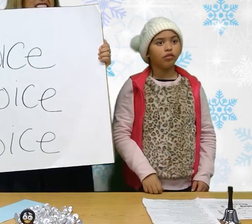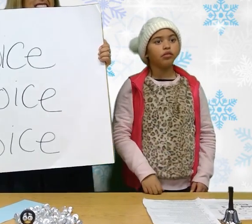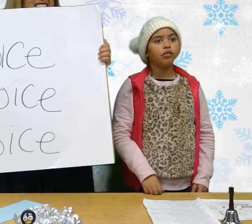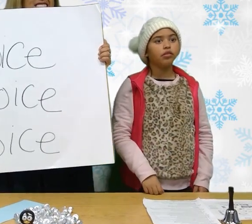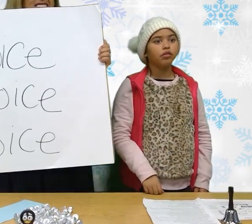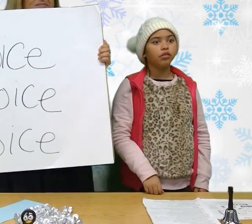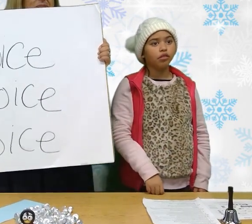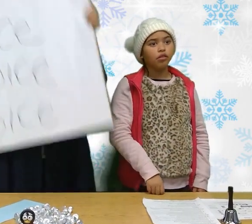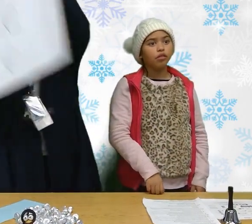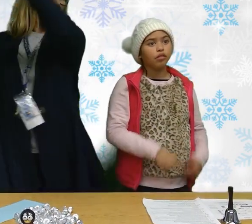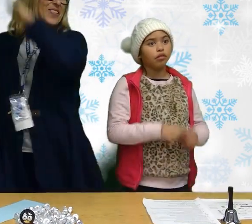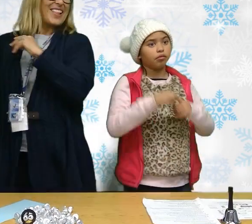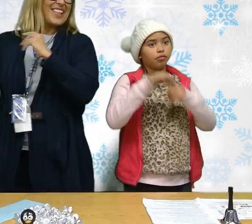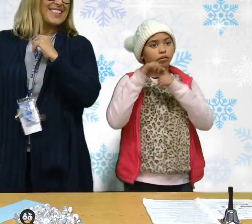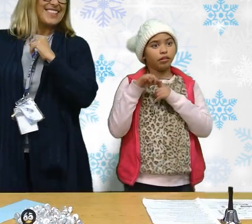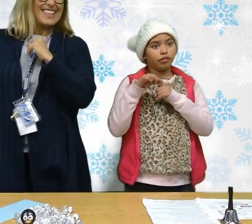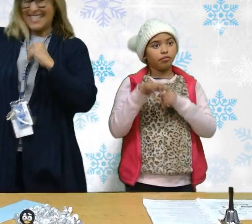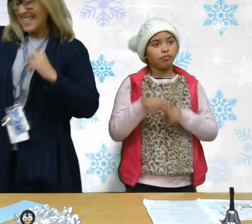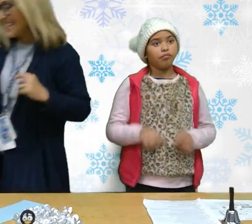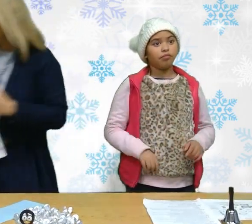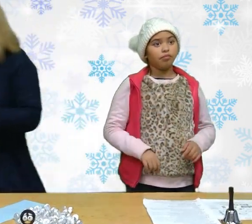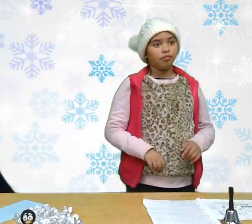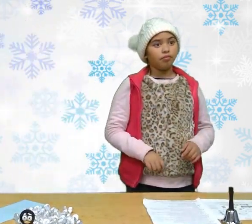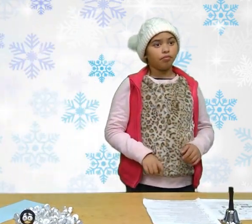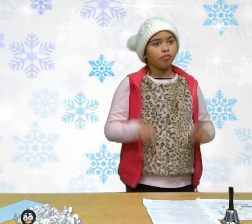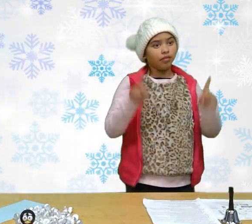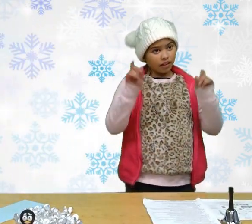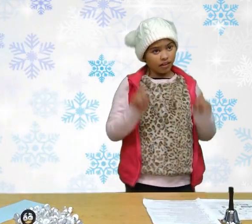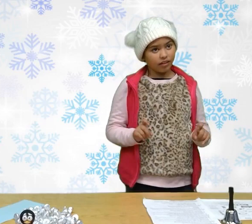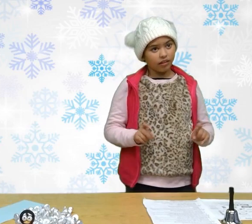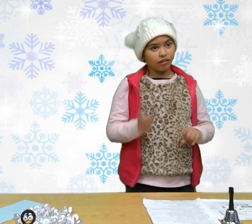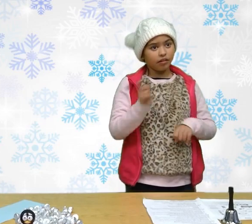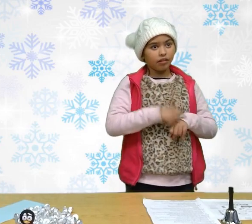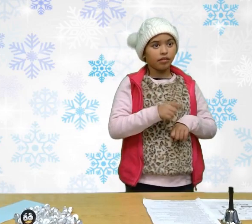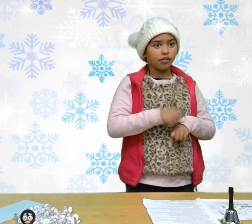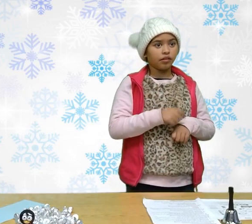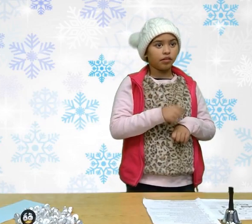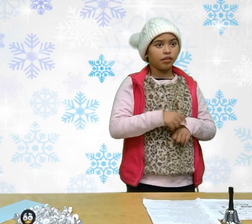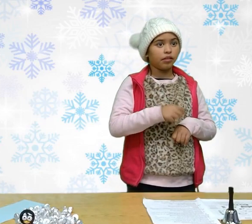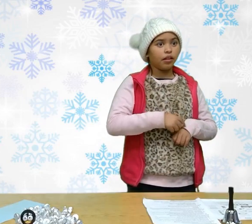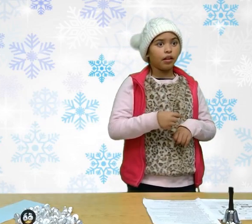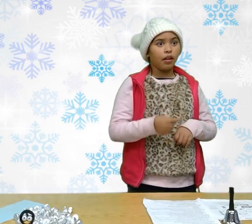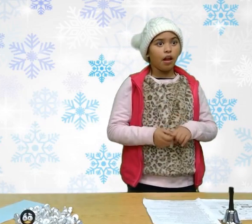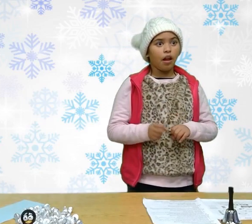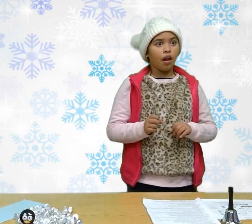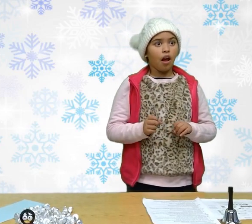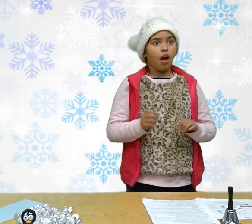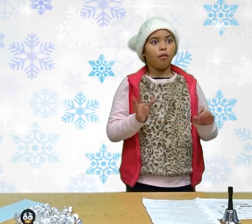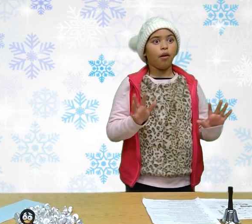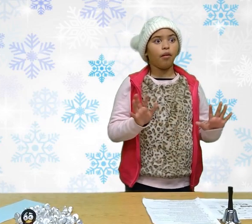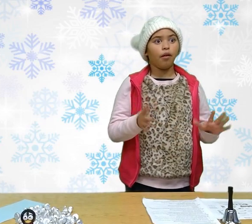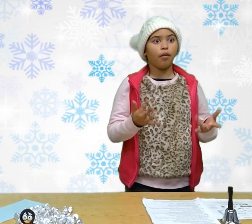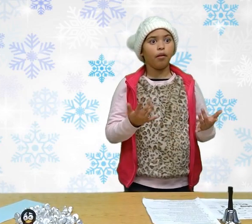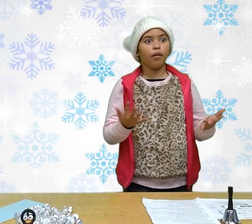during tests. That's it. Remember to soar. Oh, wait a minute.